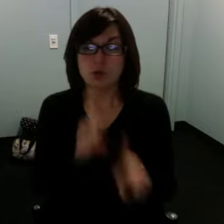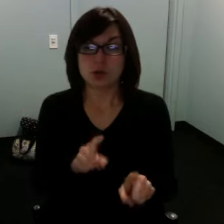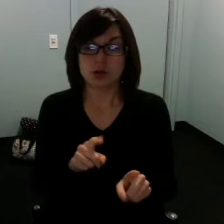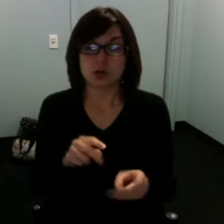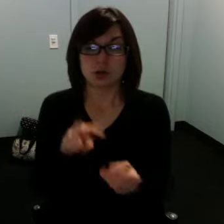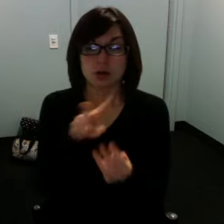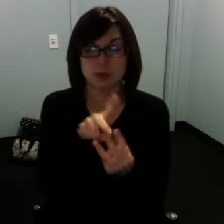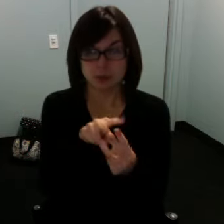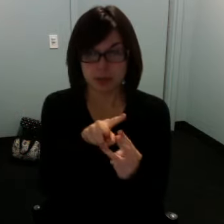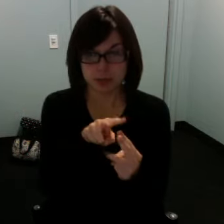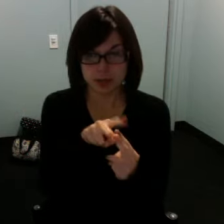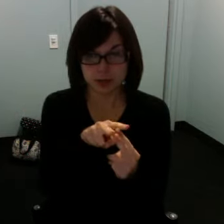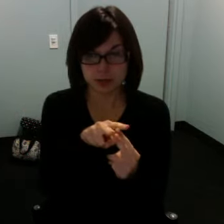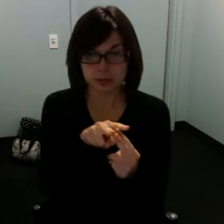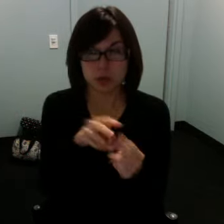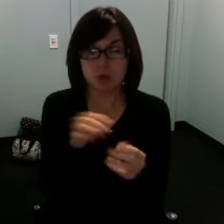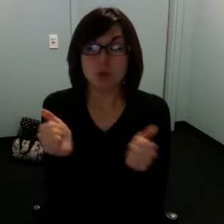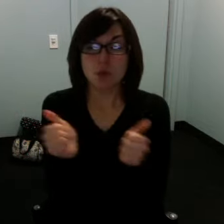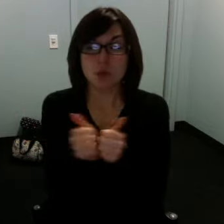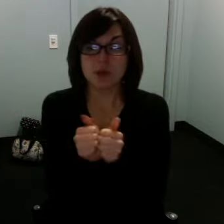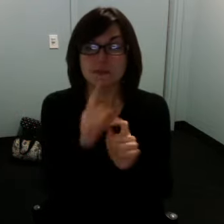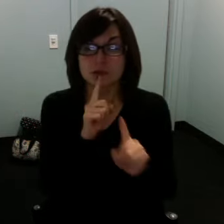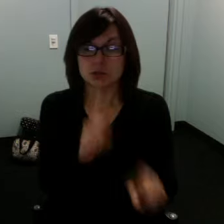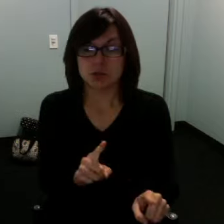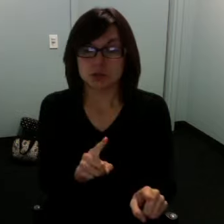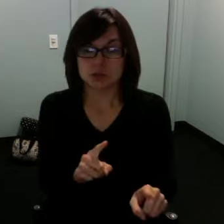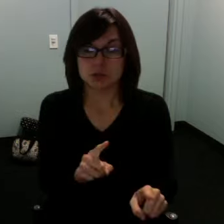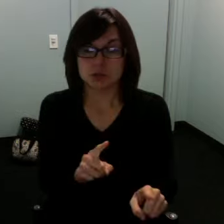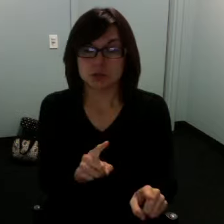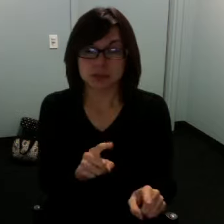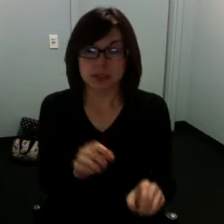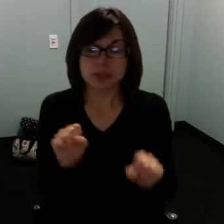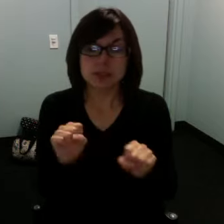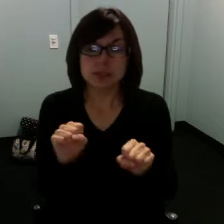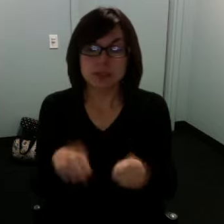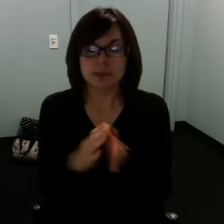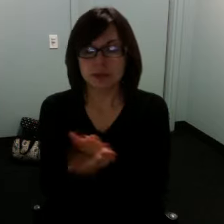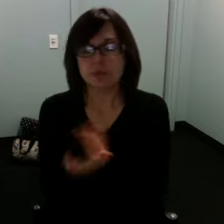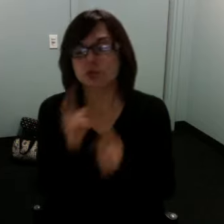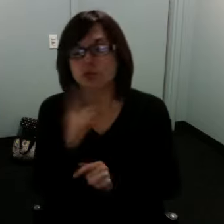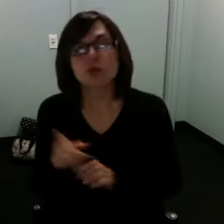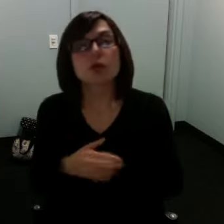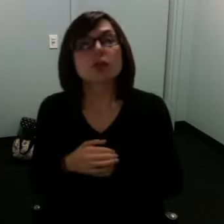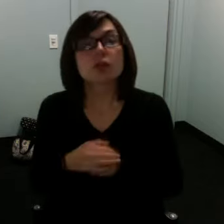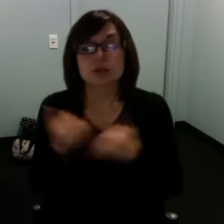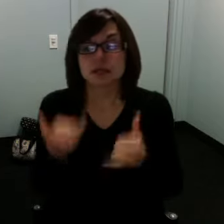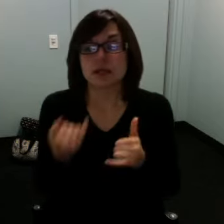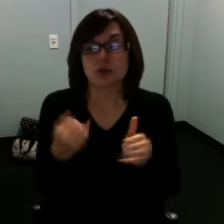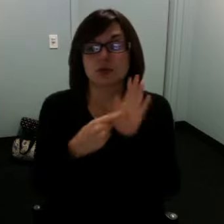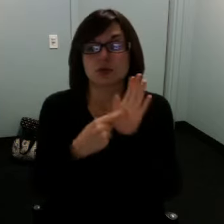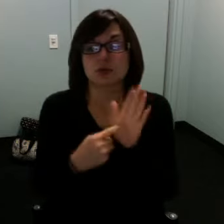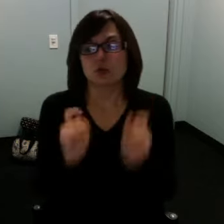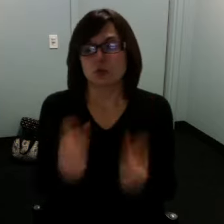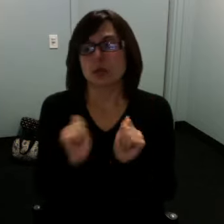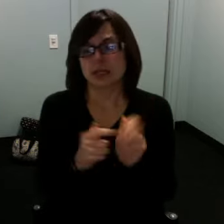a solution of the system. So let's take a quick example and just make sure we understand this idea of a solution